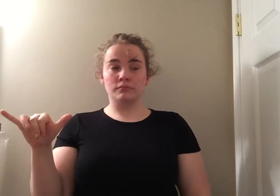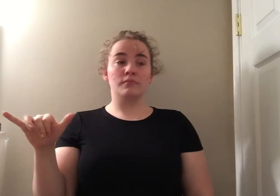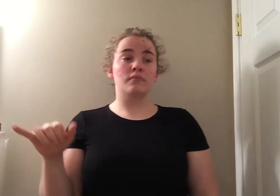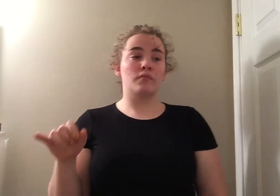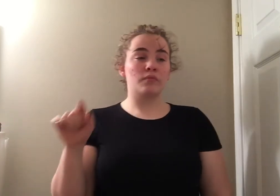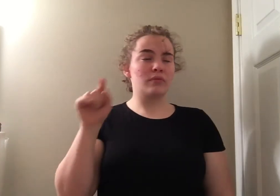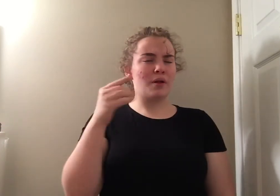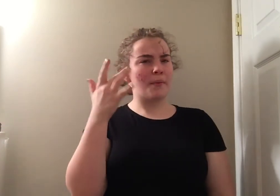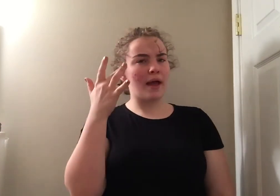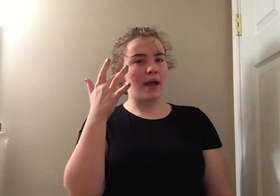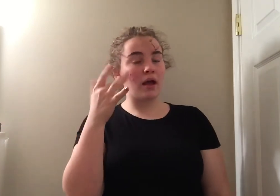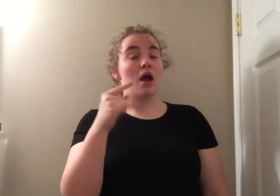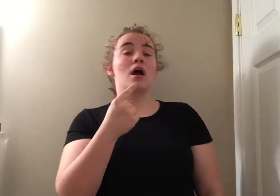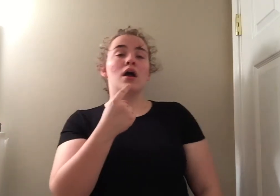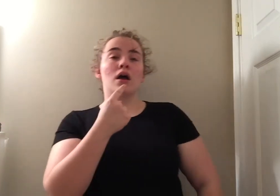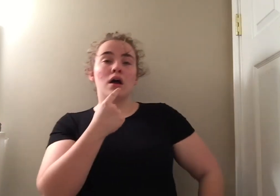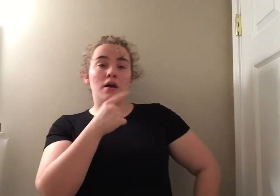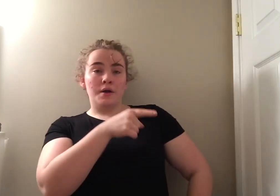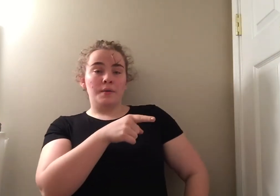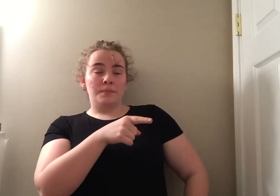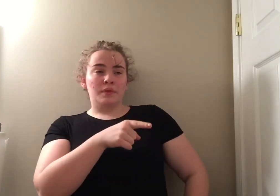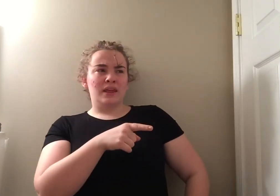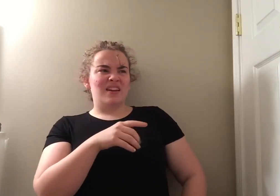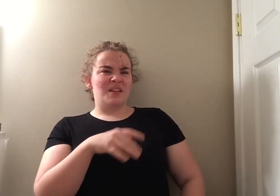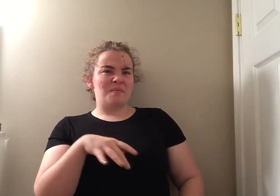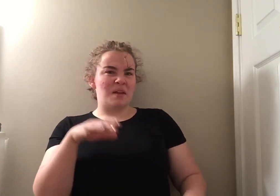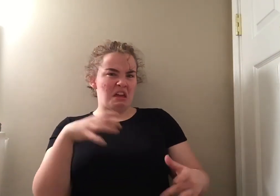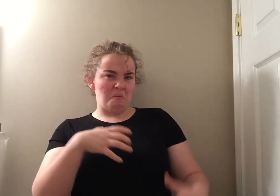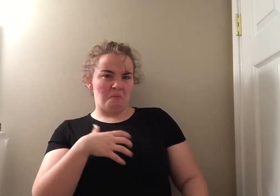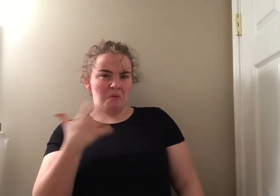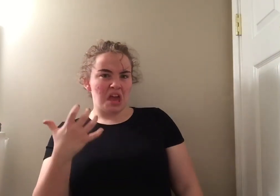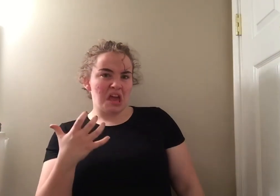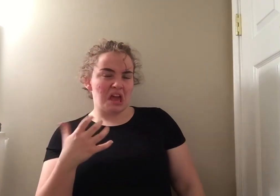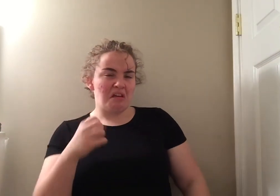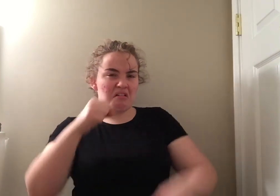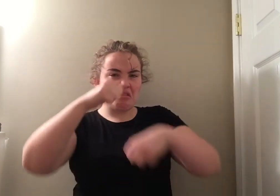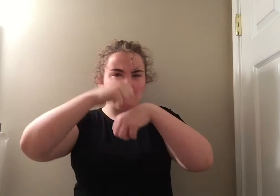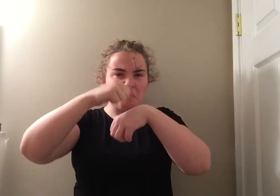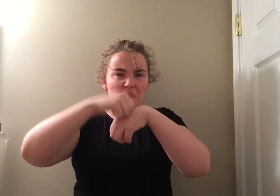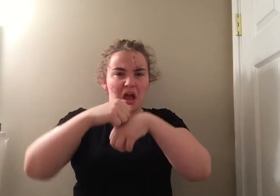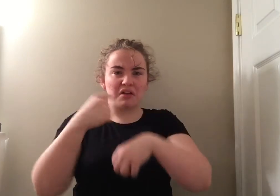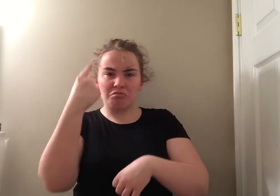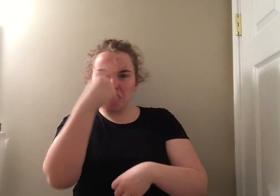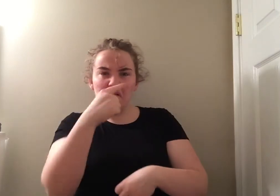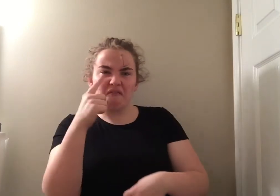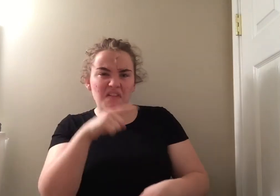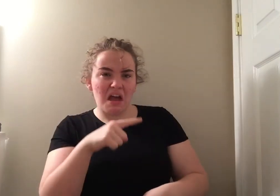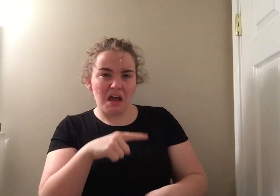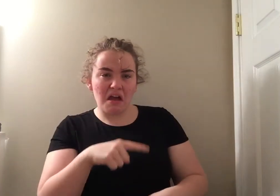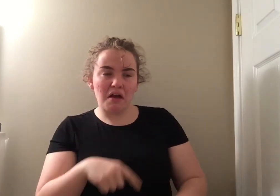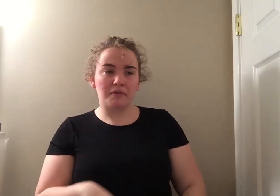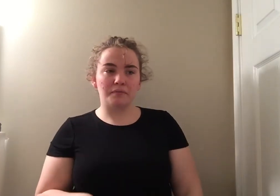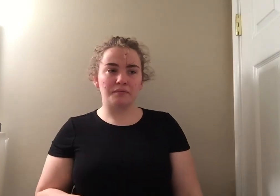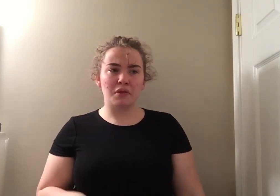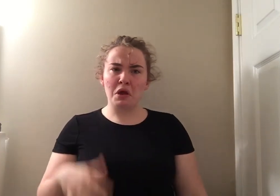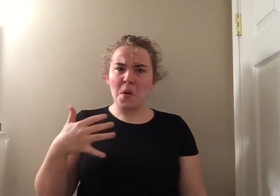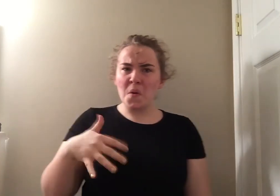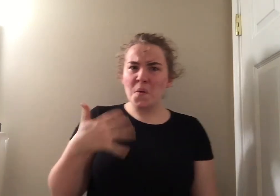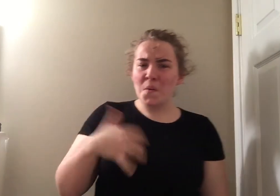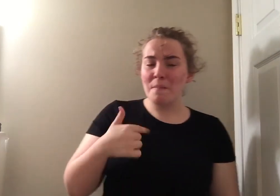door. He said, "Those look like fake rocks." Whoa, okay, so Horrible Harry, that's another connection. You guys are still surprising me with all these other stories that I was